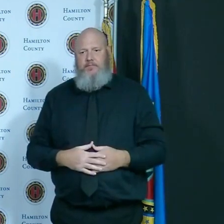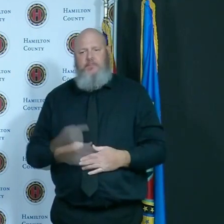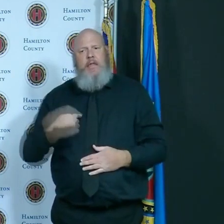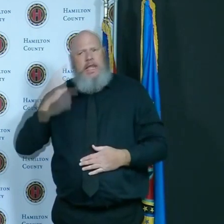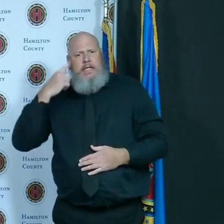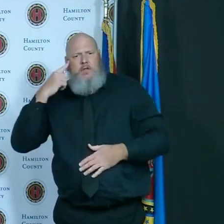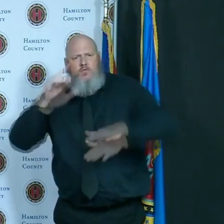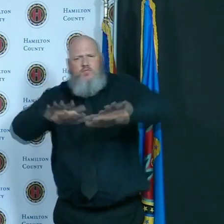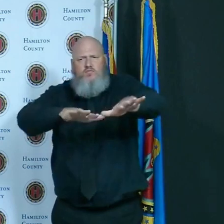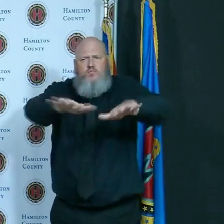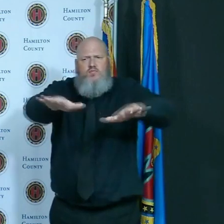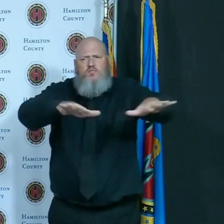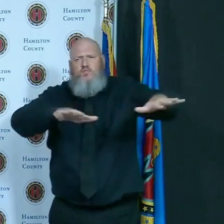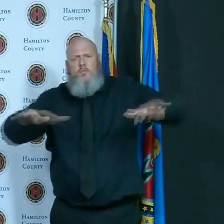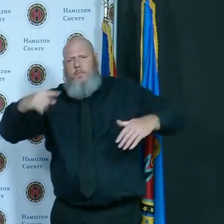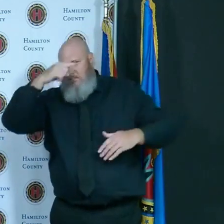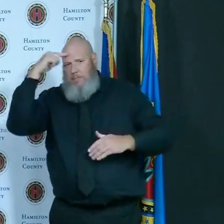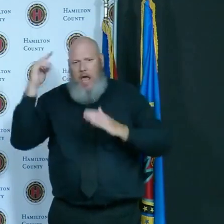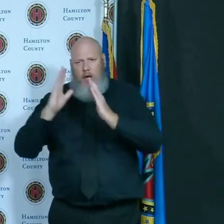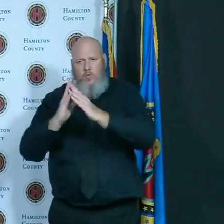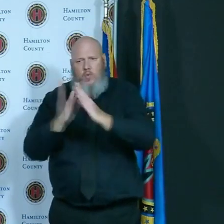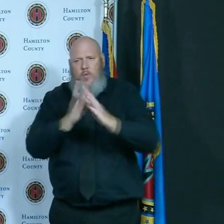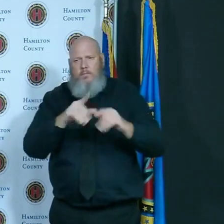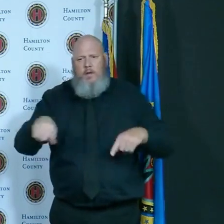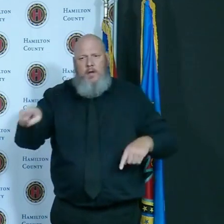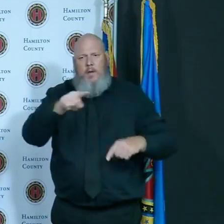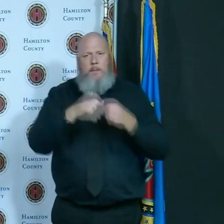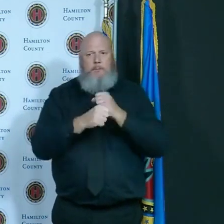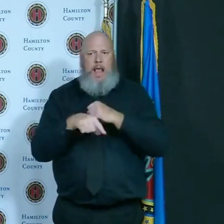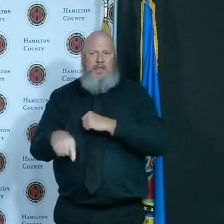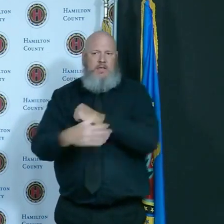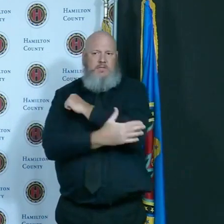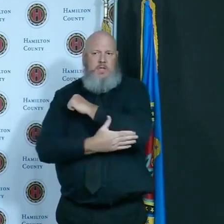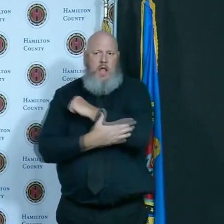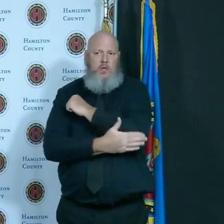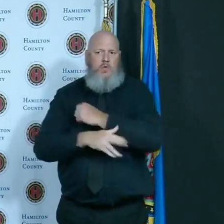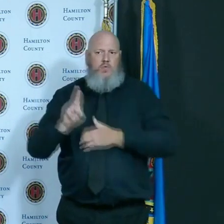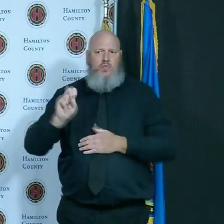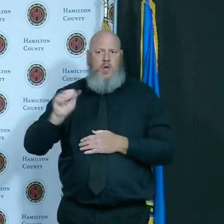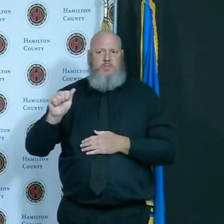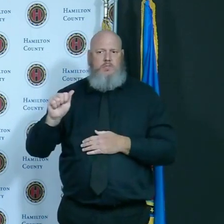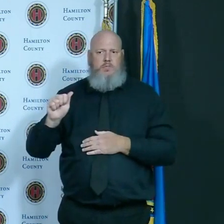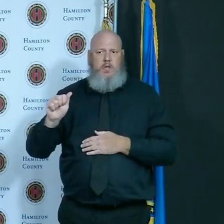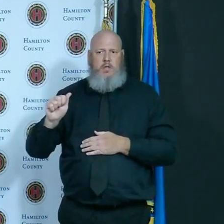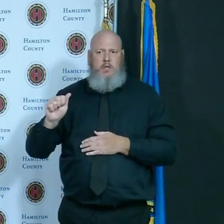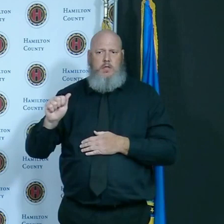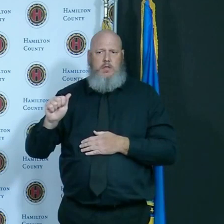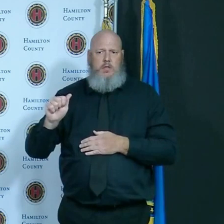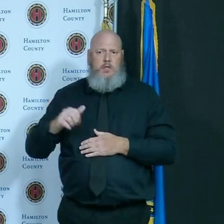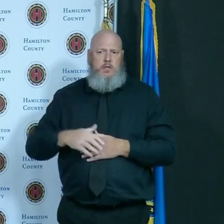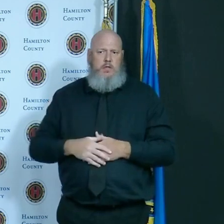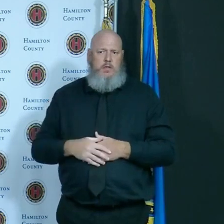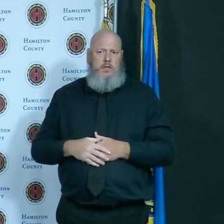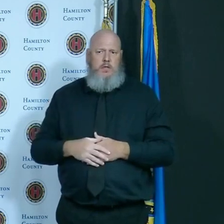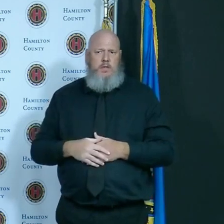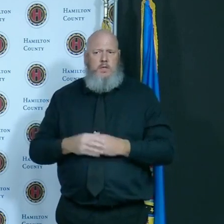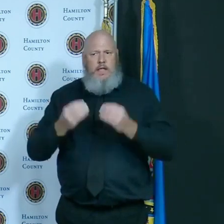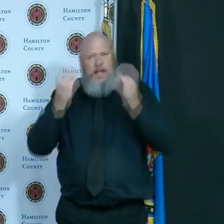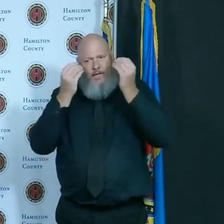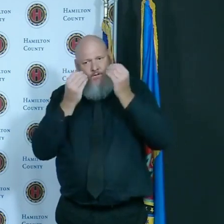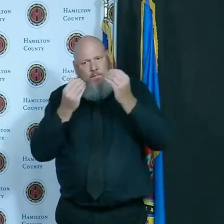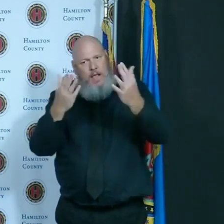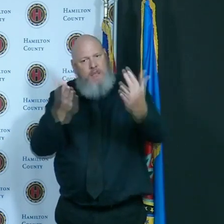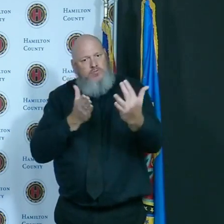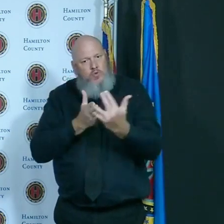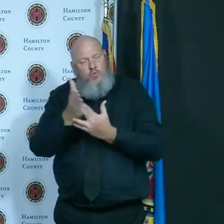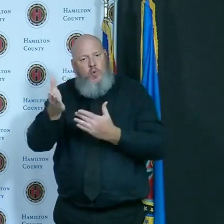that in the Black community, communication has often been driven through our churches, through barbershops and beauty salons, and